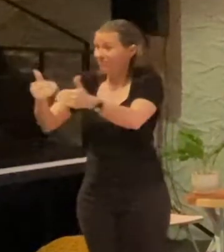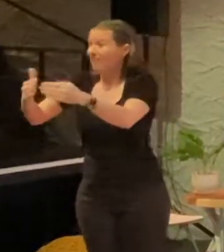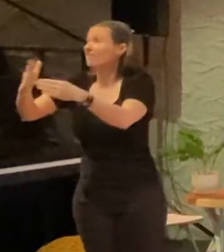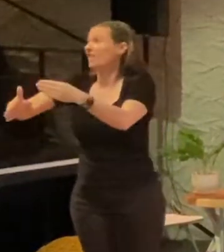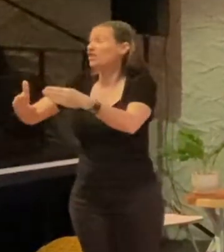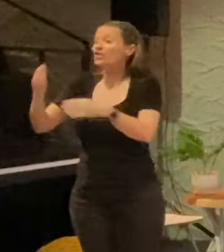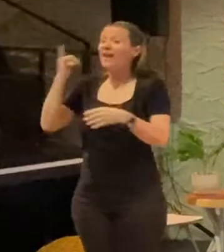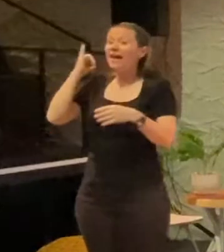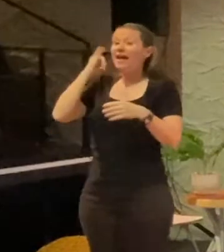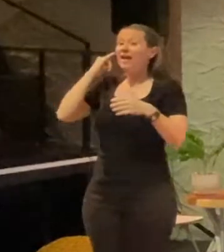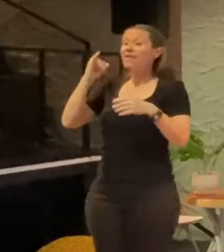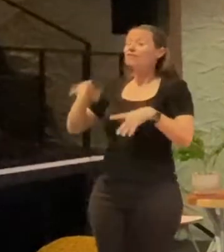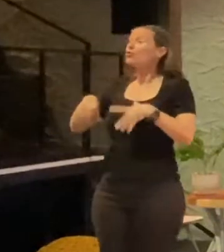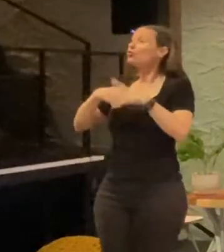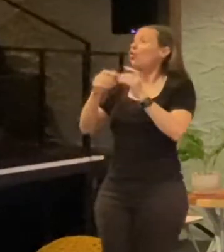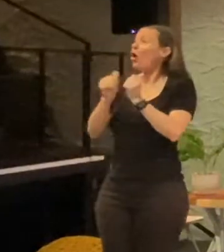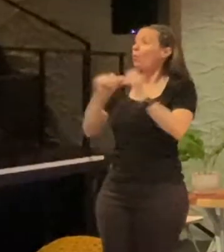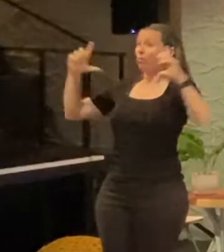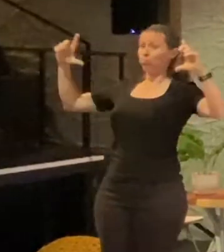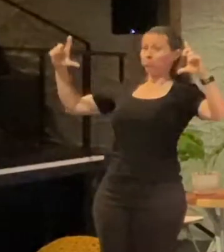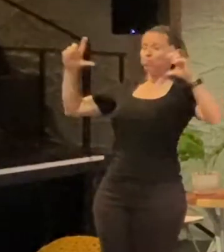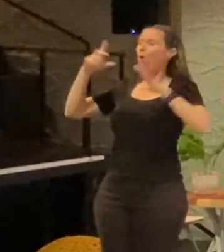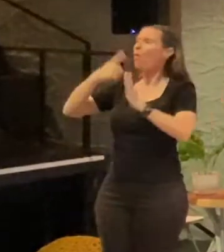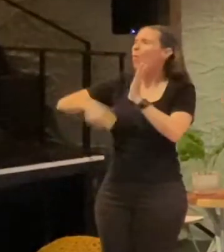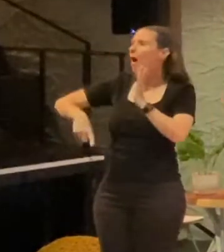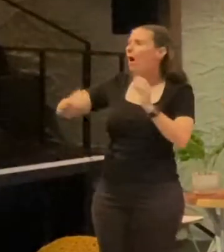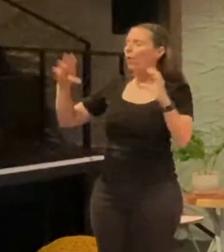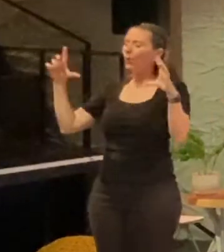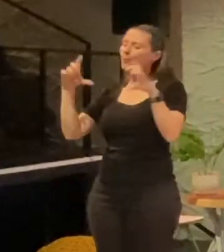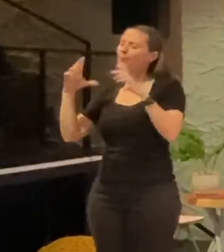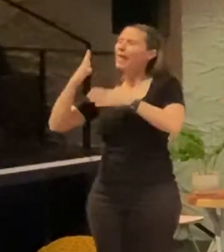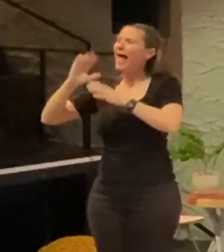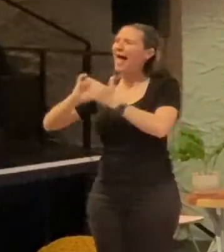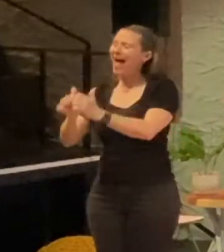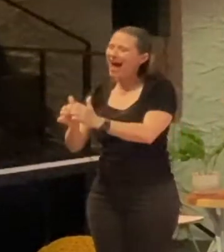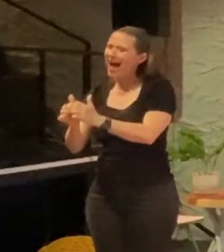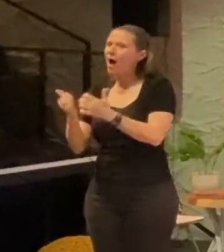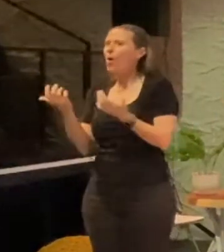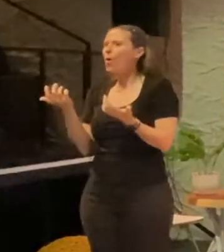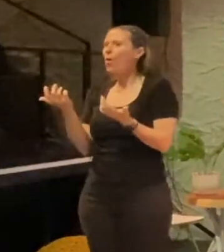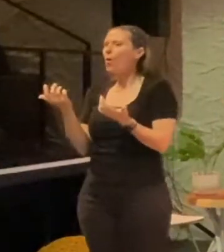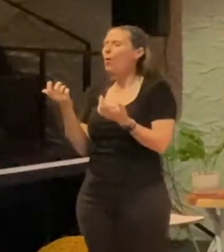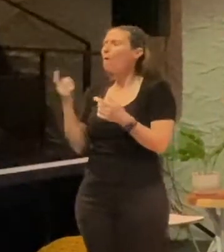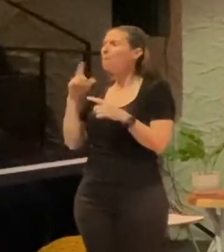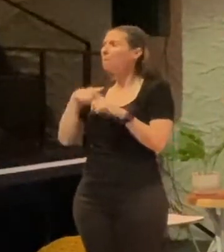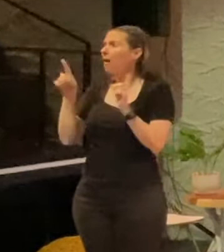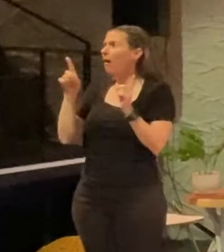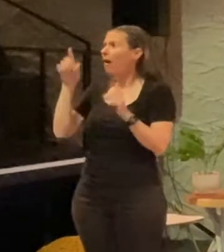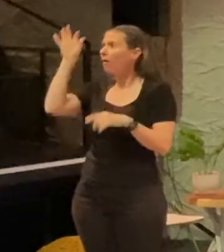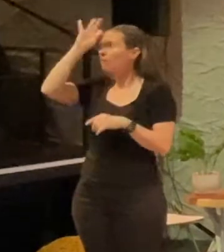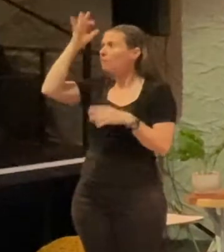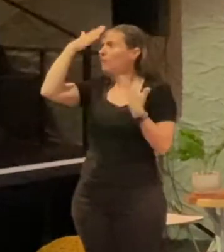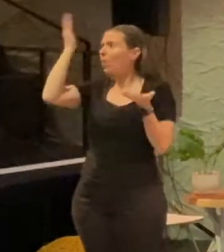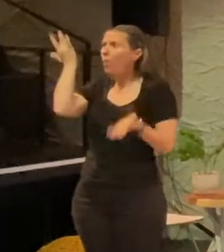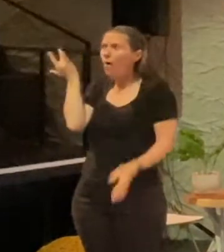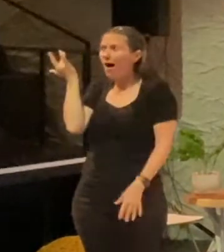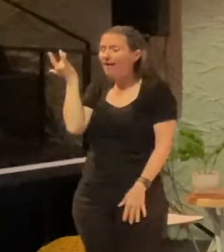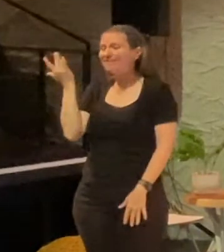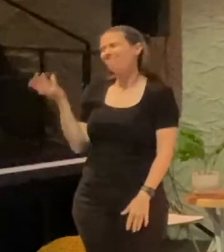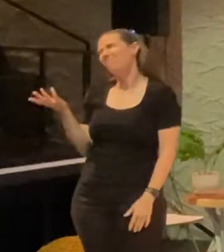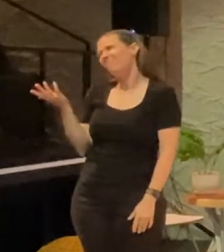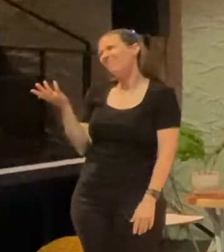with what, or even how, we're going to do something, but we don't know why,